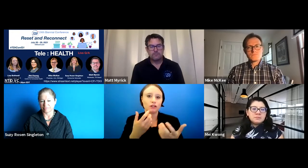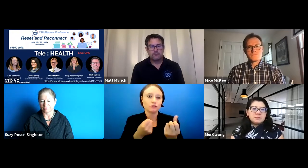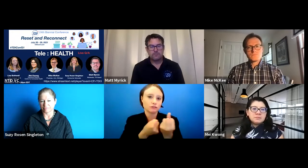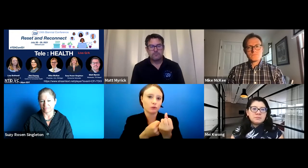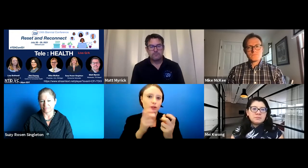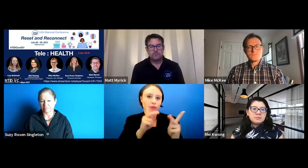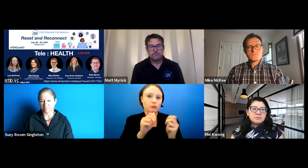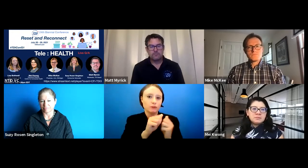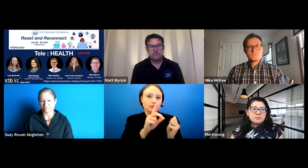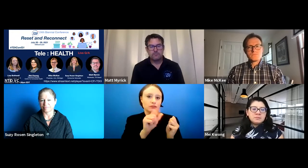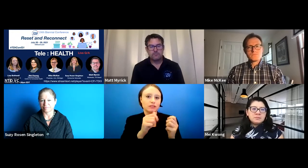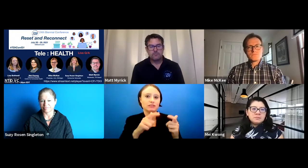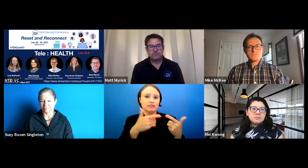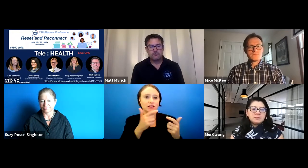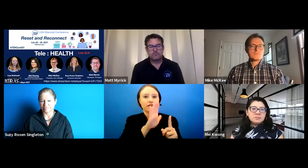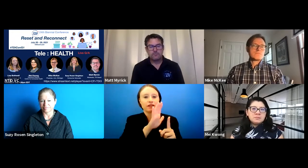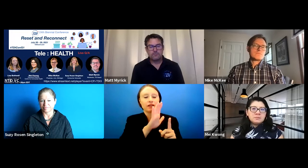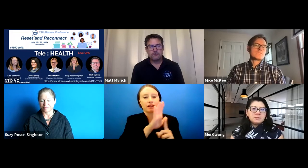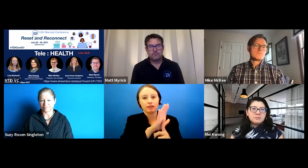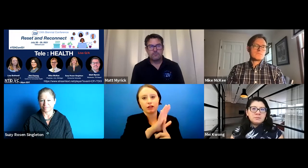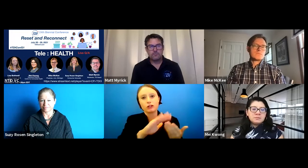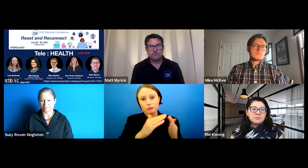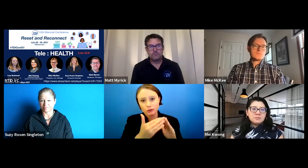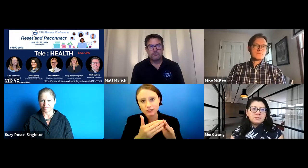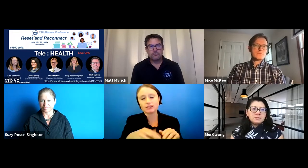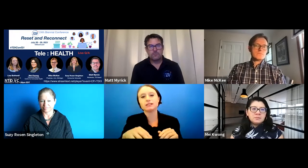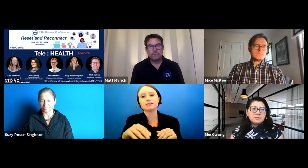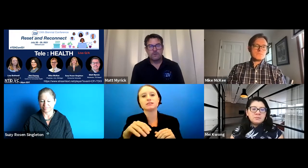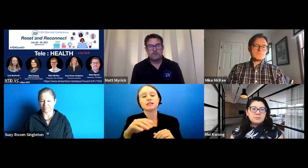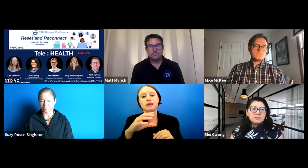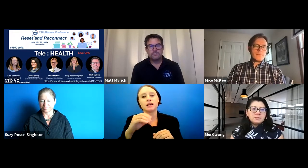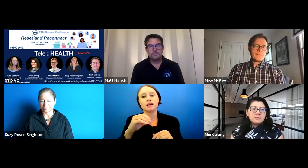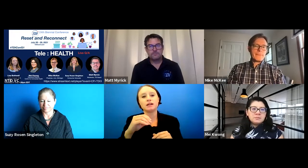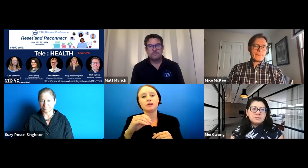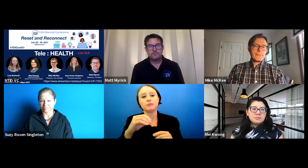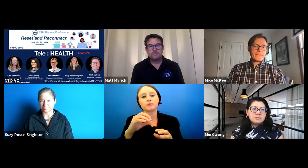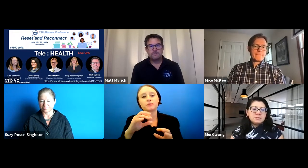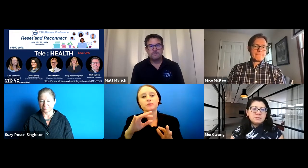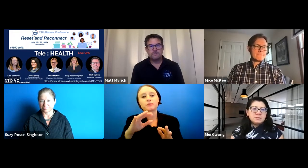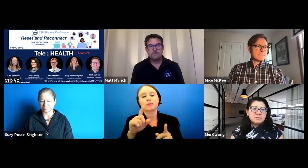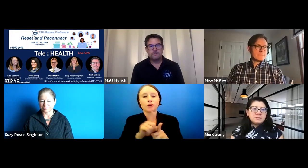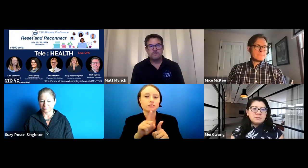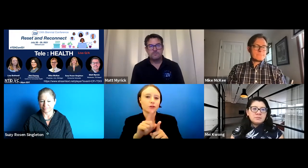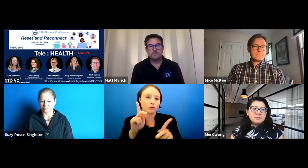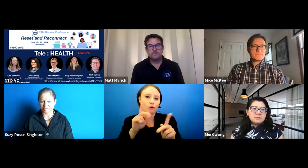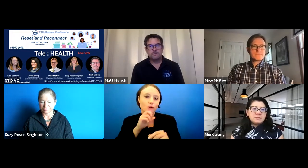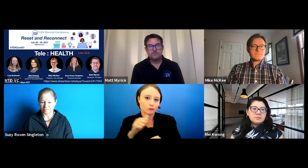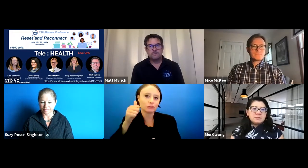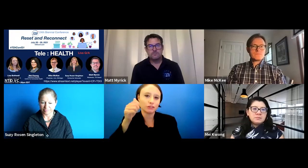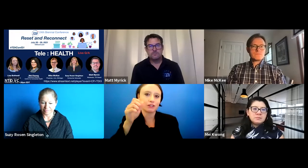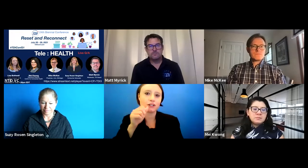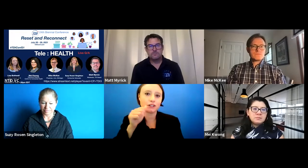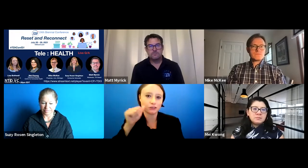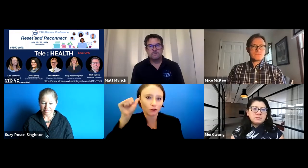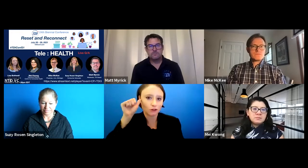Community Living, which is under the ACA. So, which we want disabled people to live with it, who are living